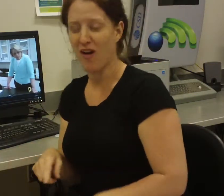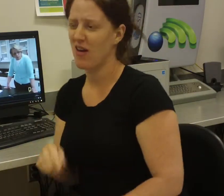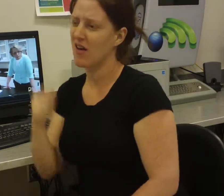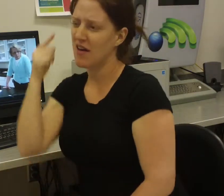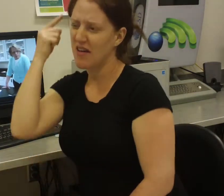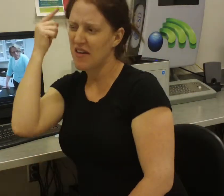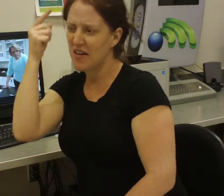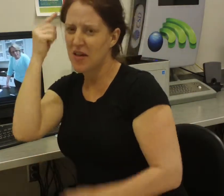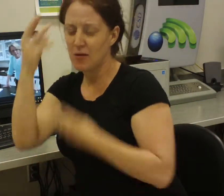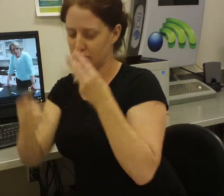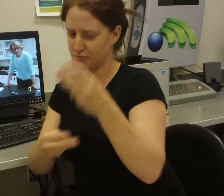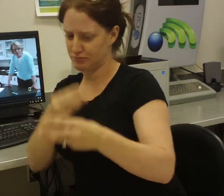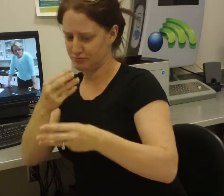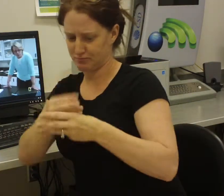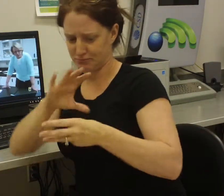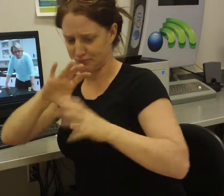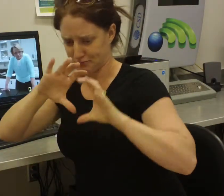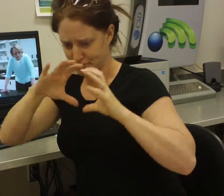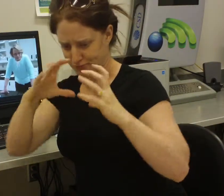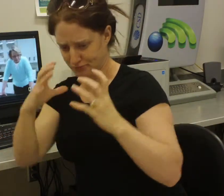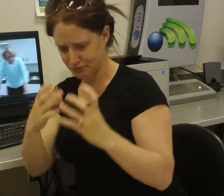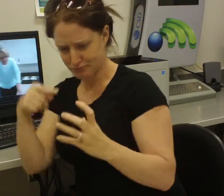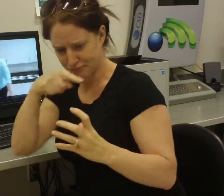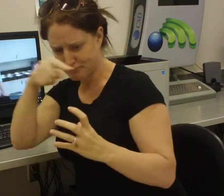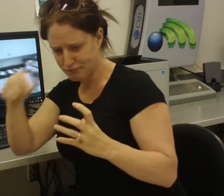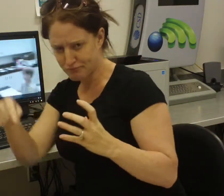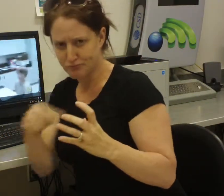Gravitational pull, how does that affect your life?